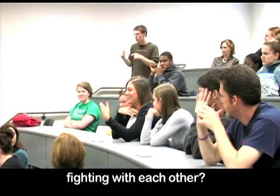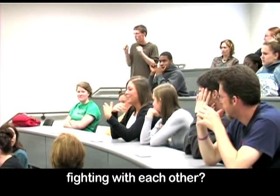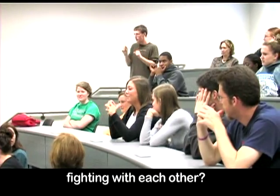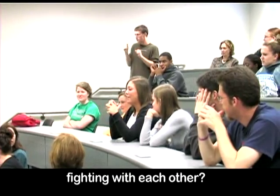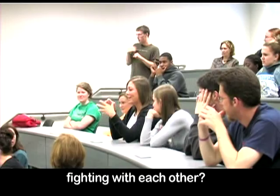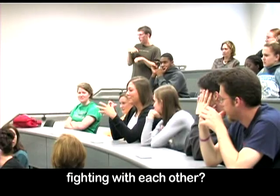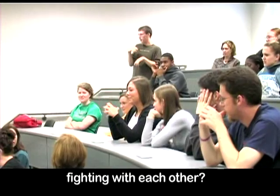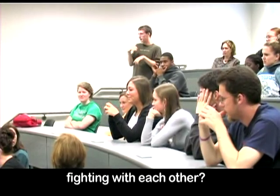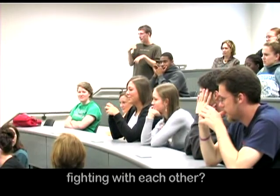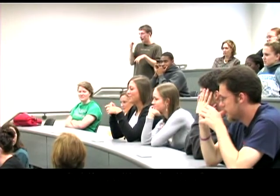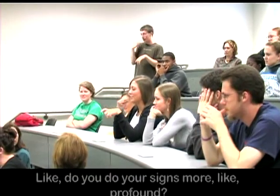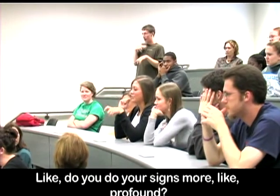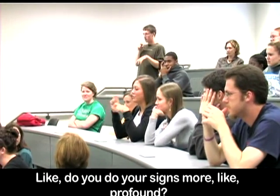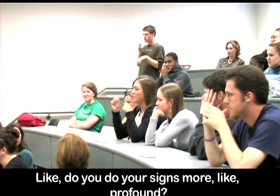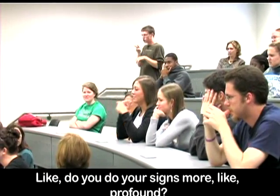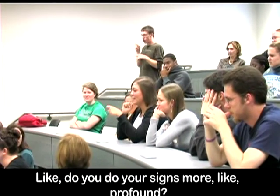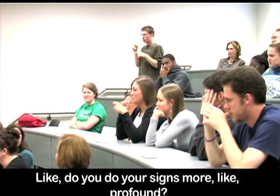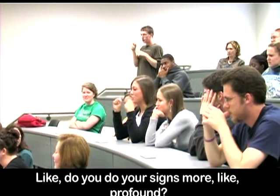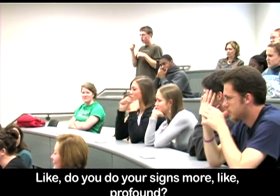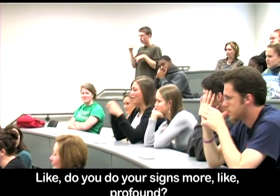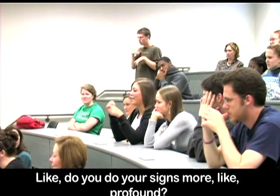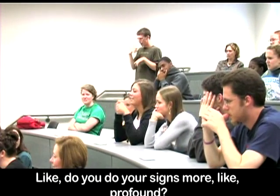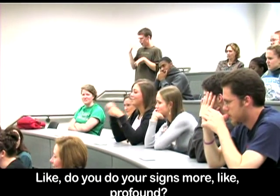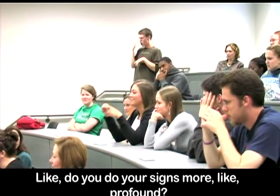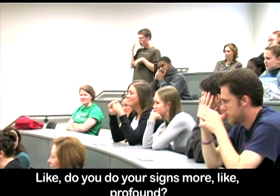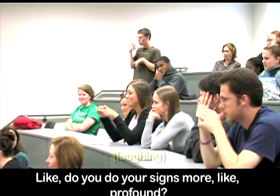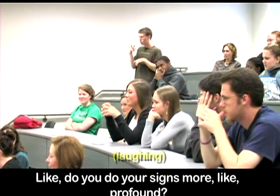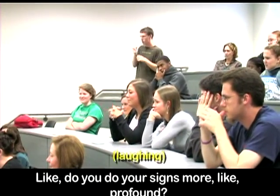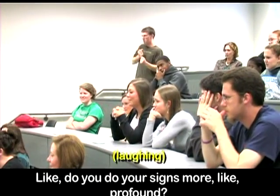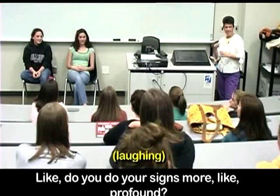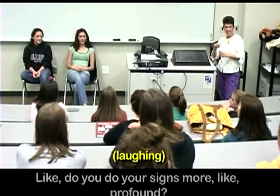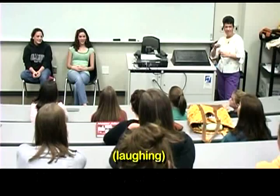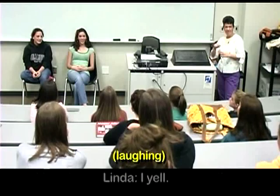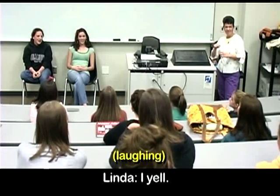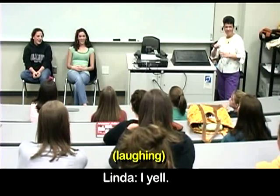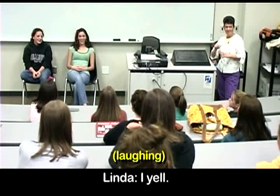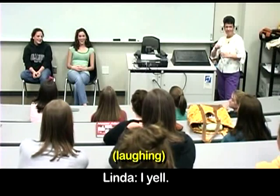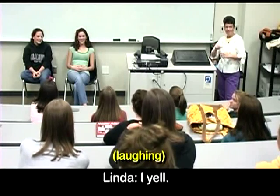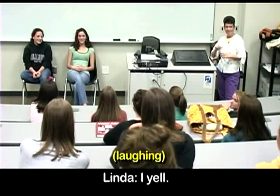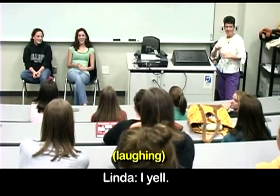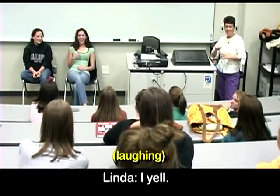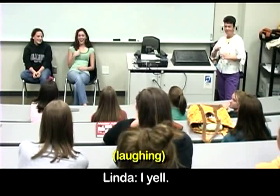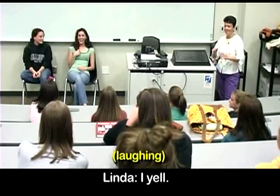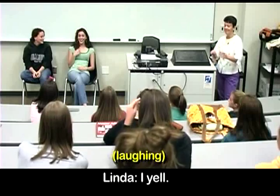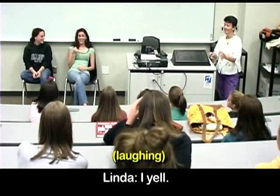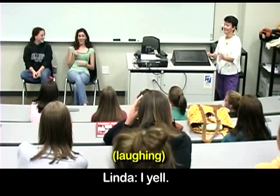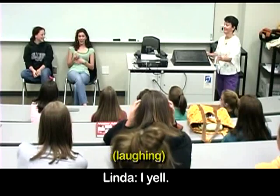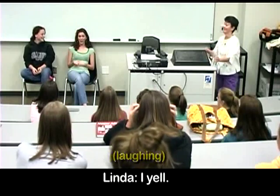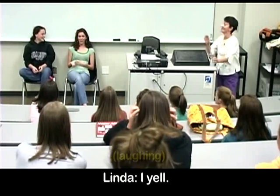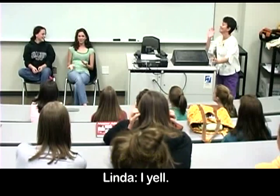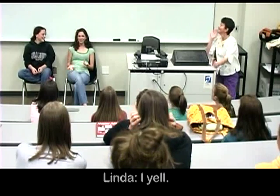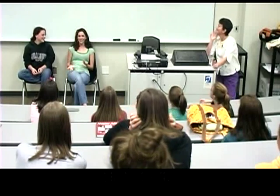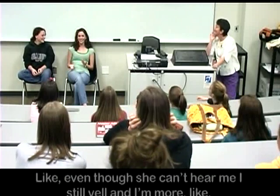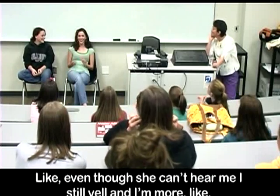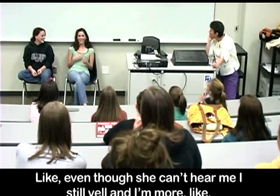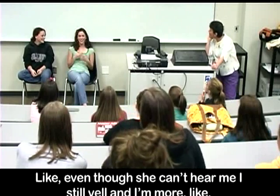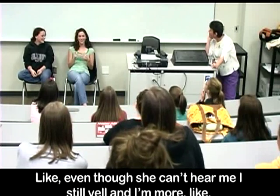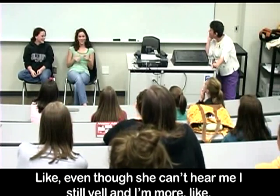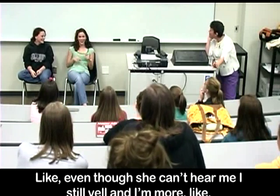tell you're fighting with each other? Like, do you do your signs more, like, profound? I yell. Like, even though she can't